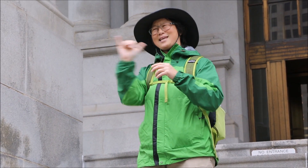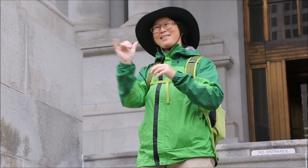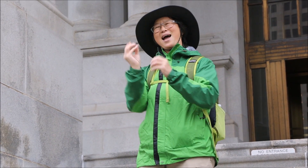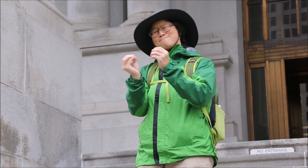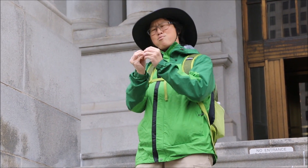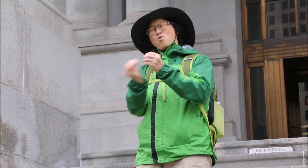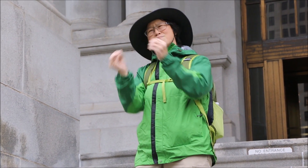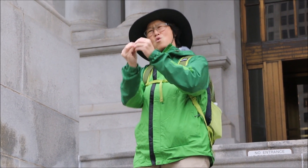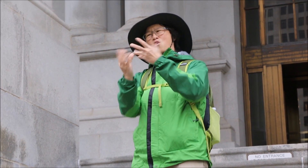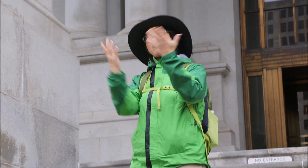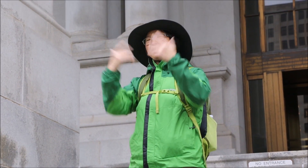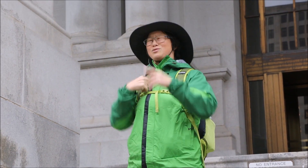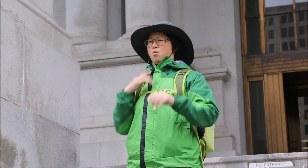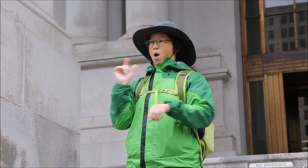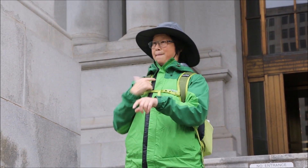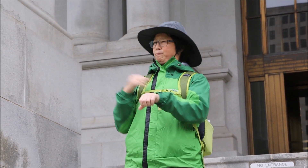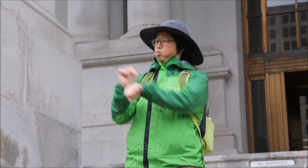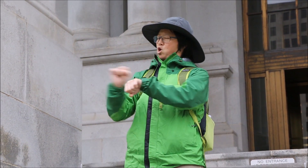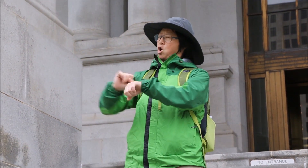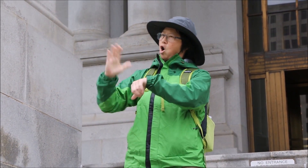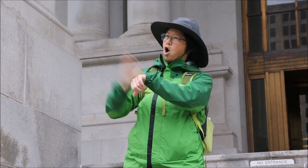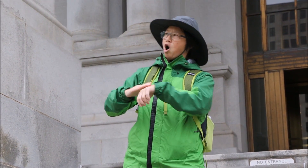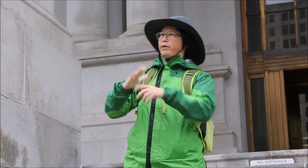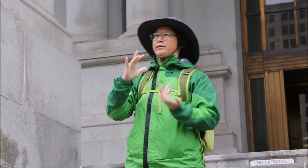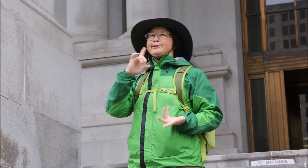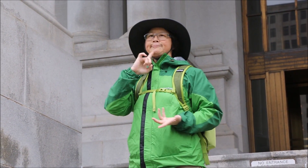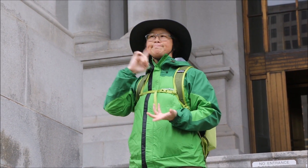Thank you for fighting for your rights. Oh. They learn language. Deaf students